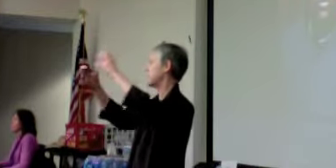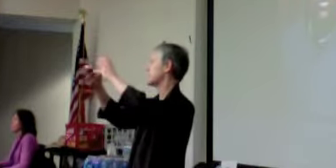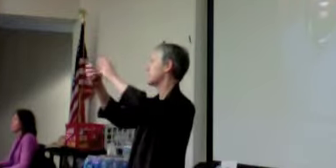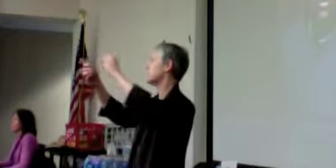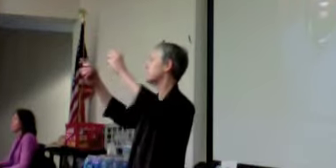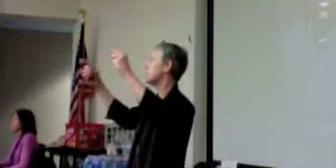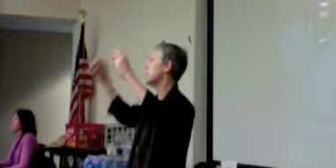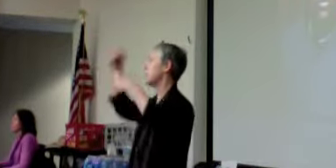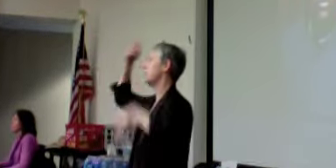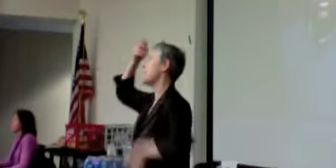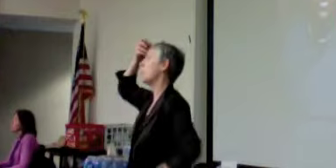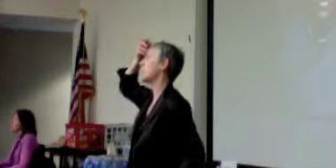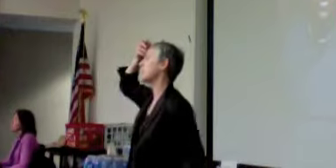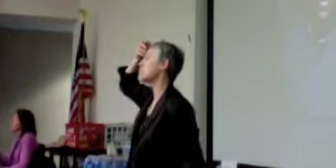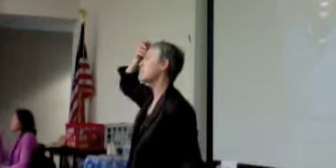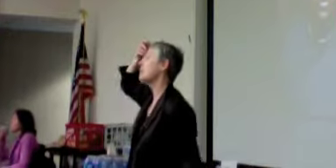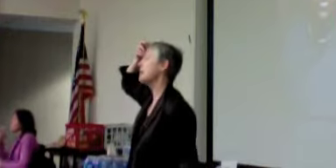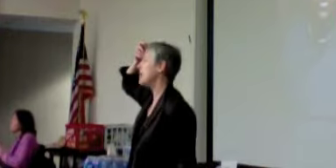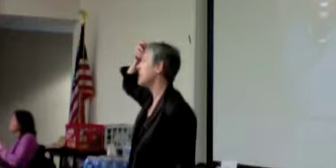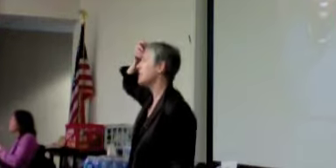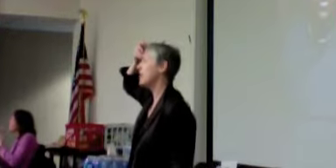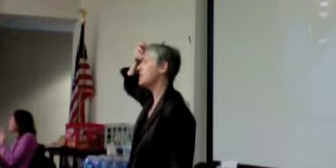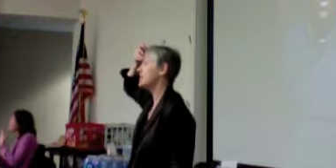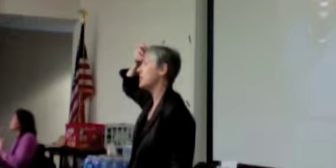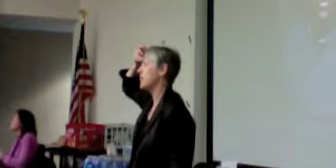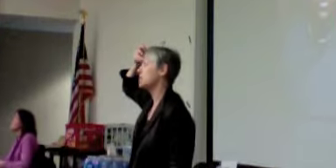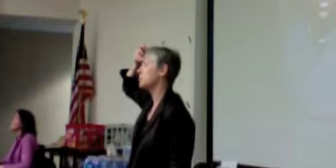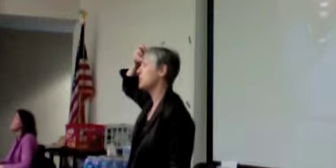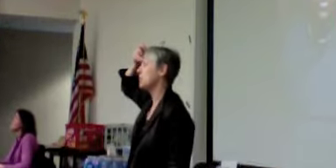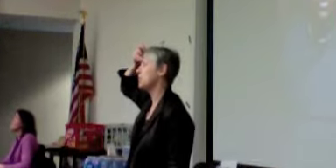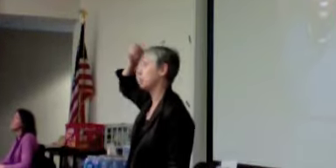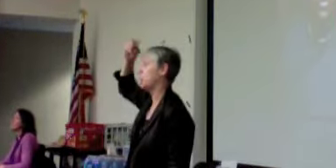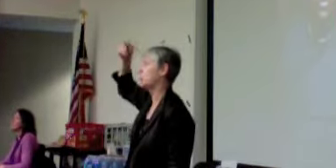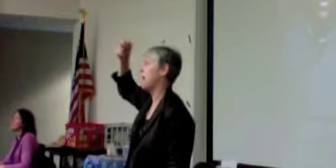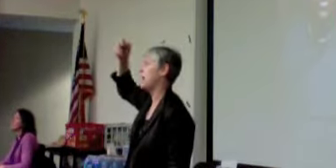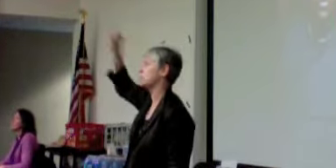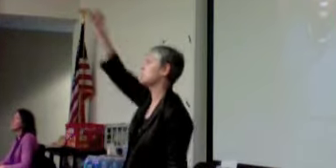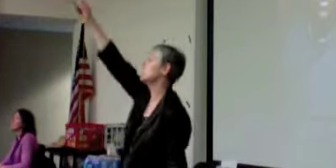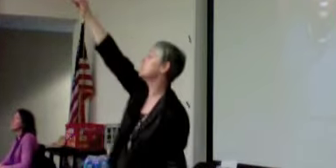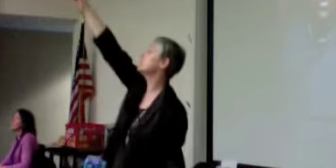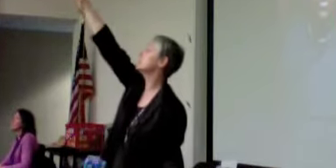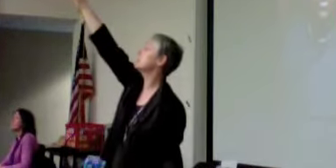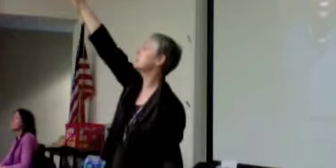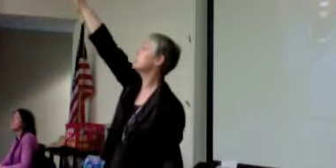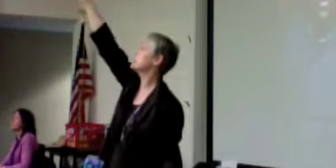of elastic and think about what it looks like. But I think you're onto something. I think it's really a good catch.